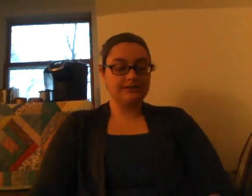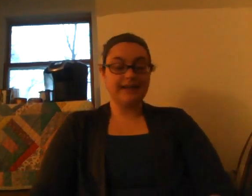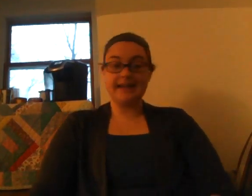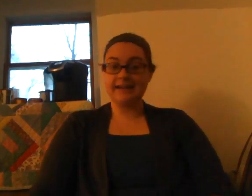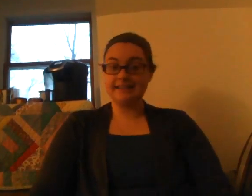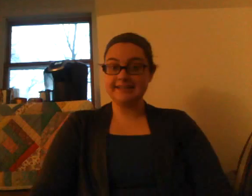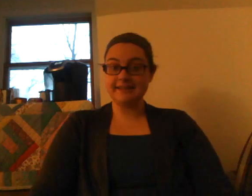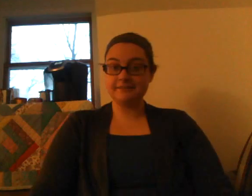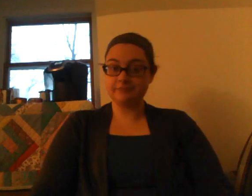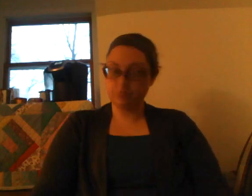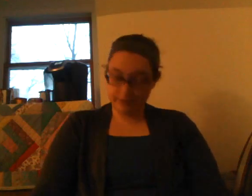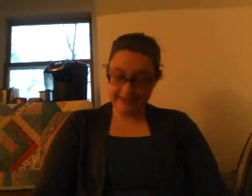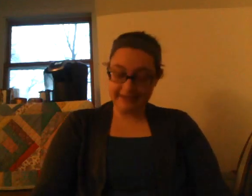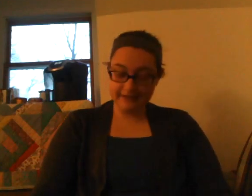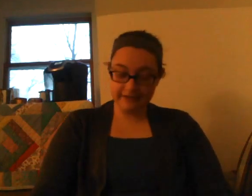Days of the week.